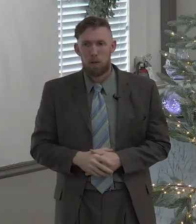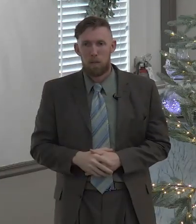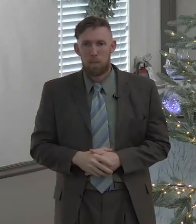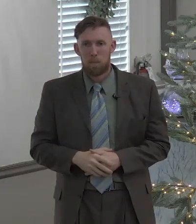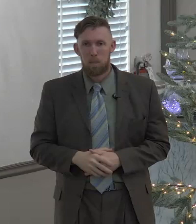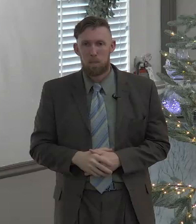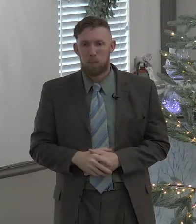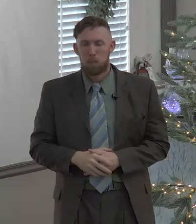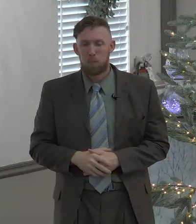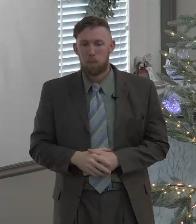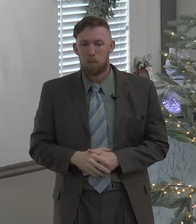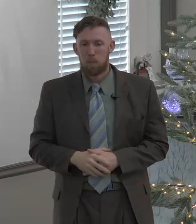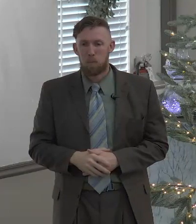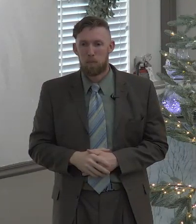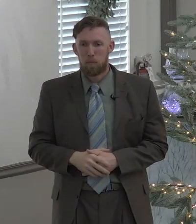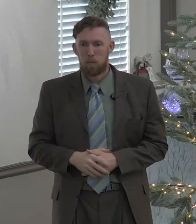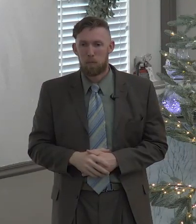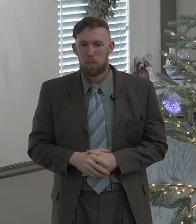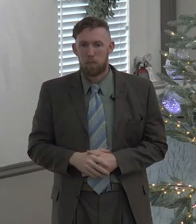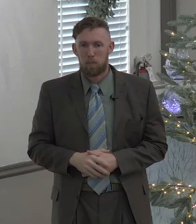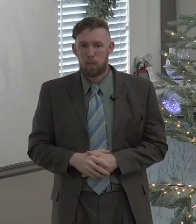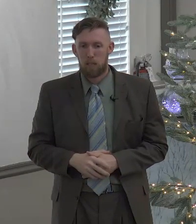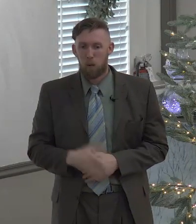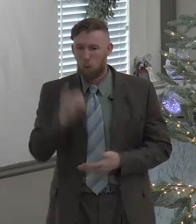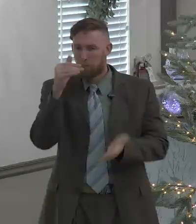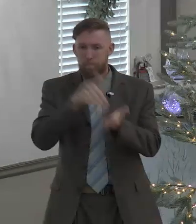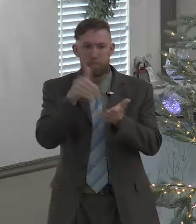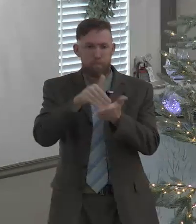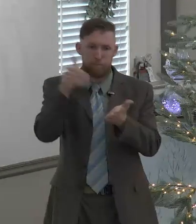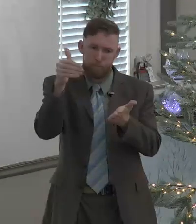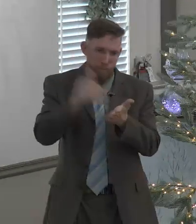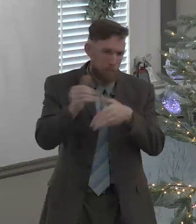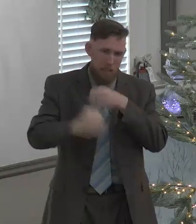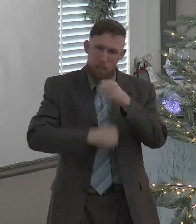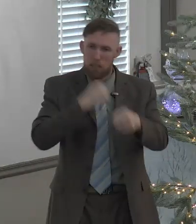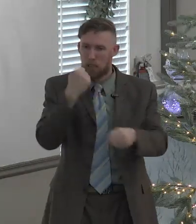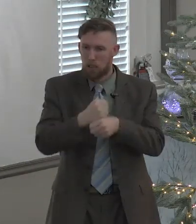The soul is eternal. Every soul in a human